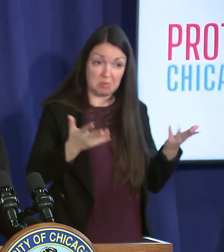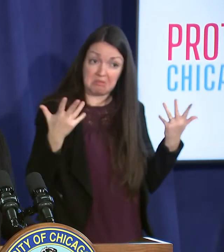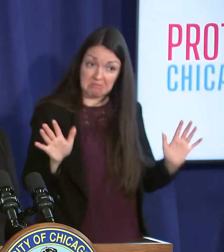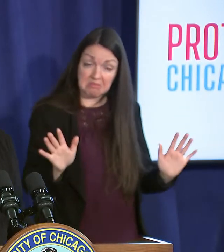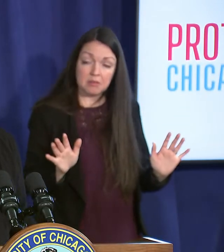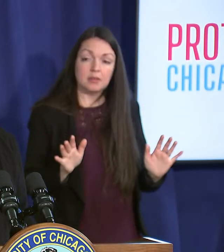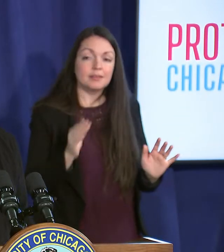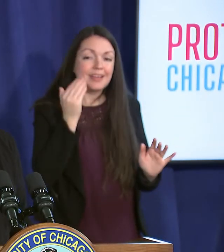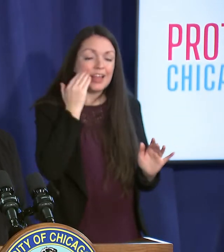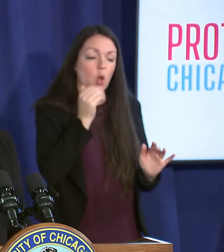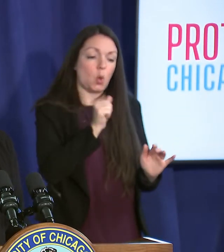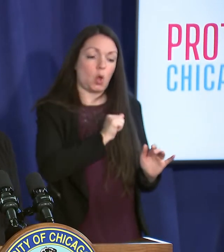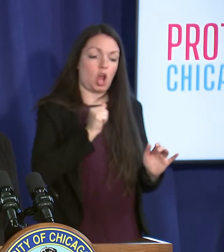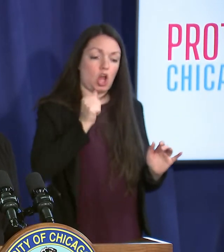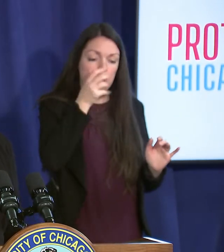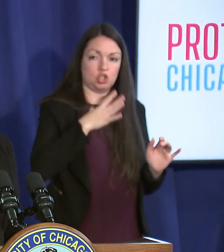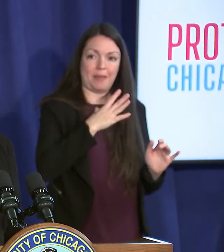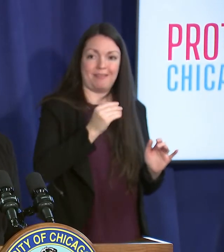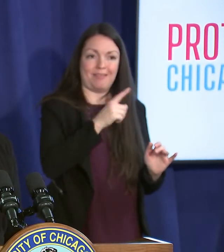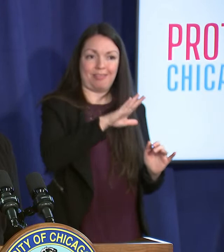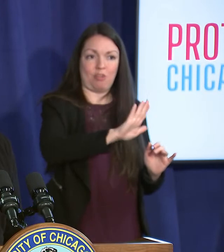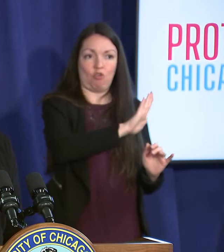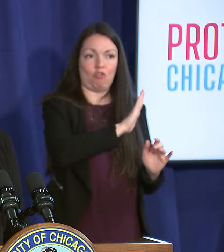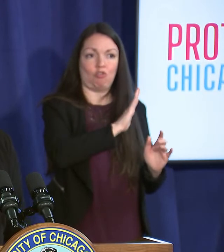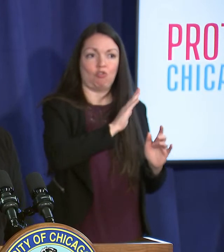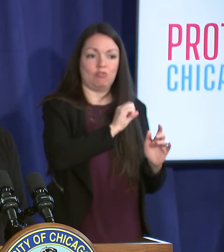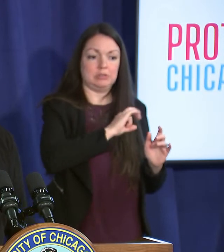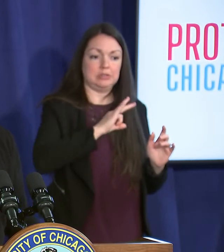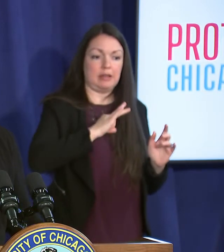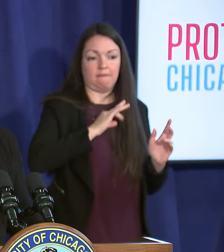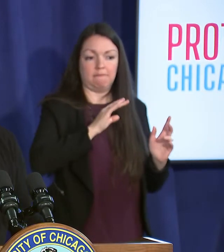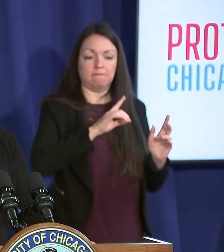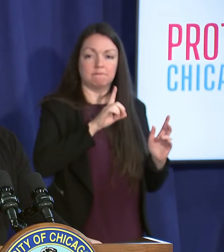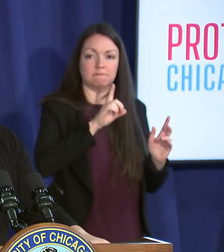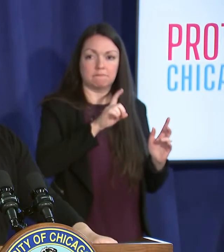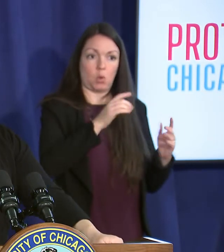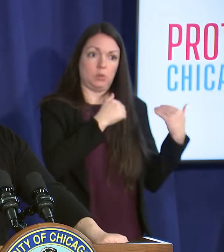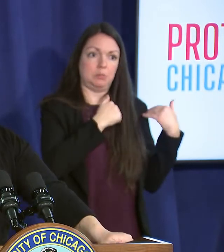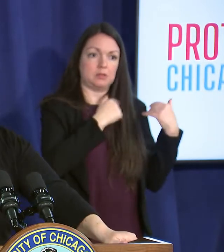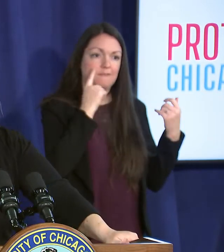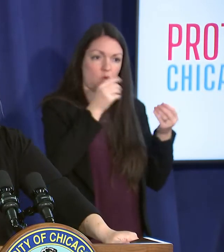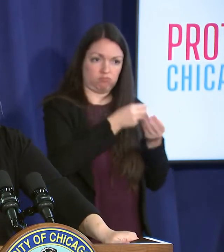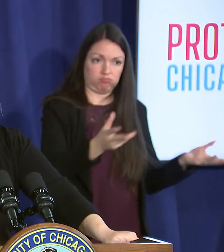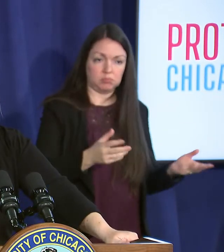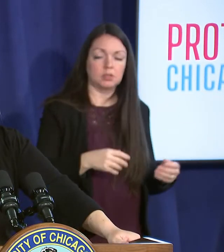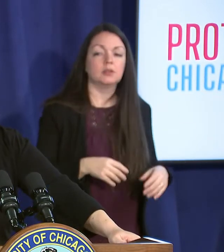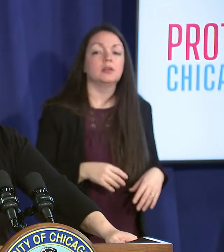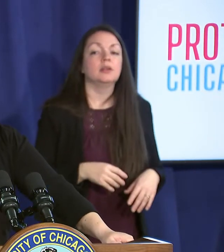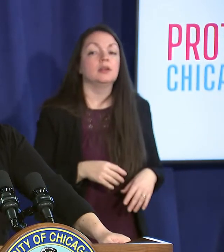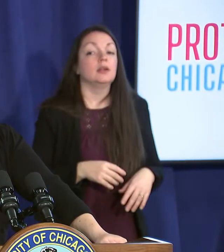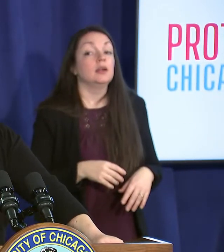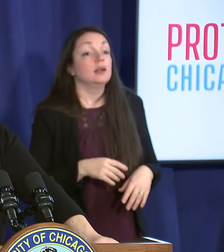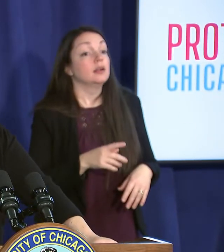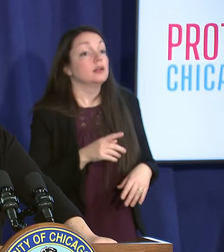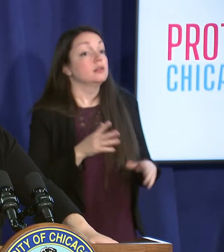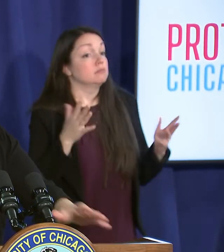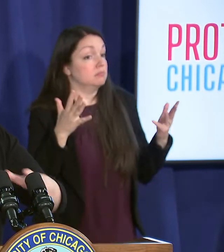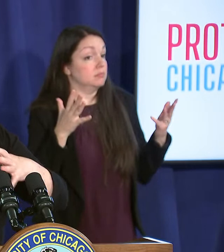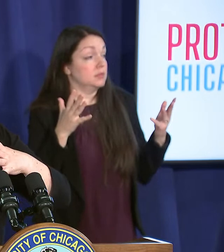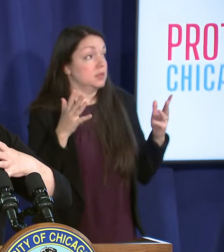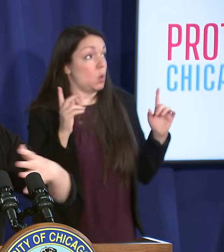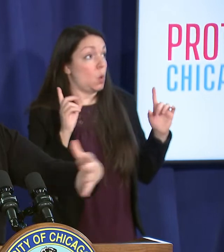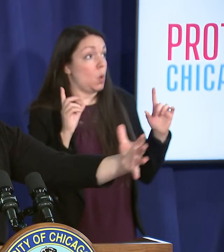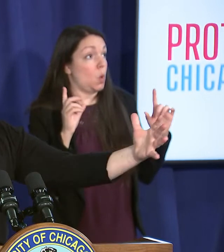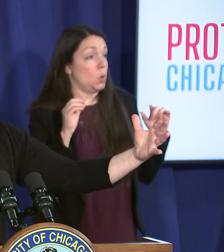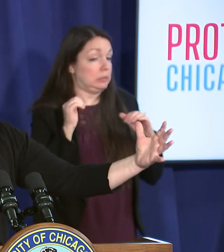do that. And do you anticipate another large-scale mass distribution event like that anytime soon? Yeah. So they have all